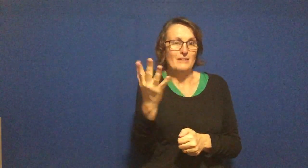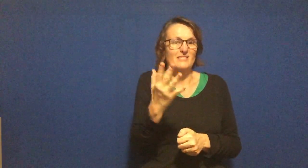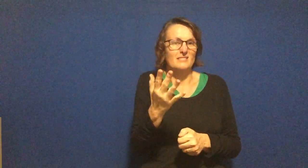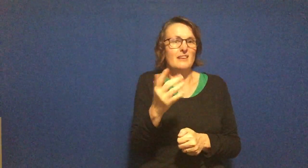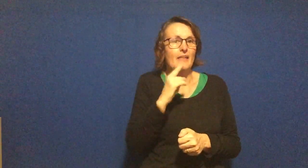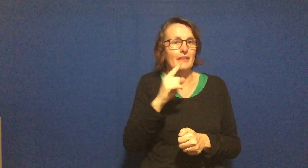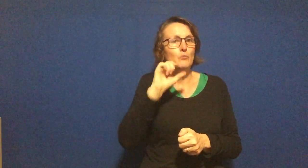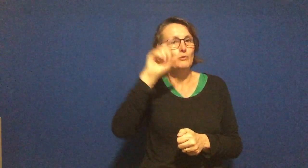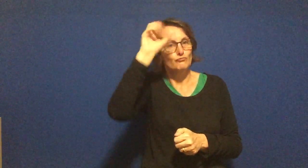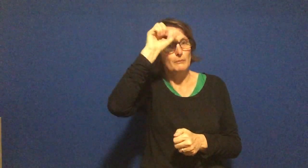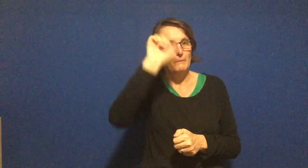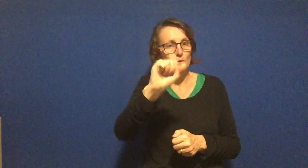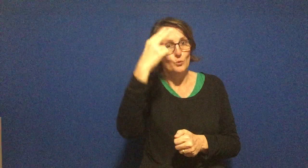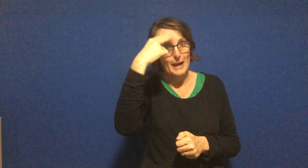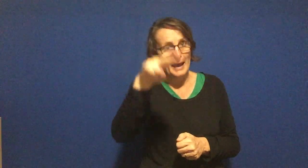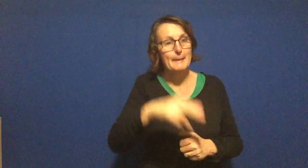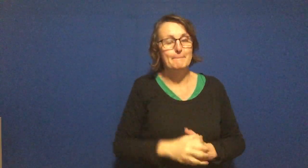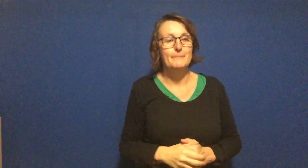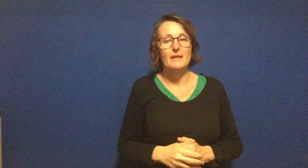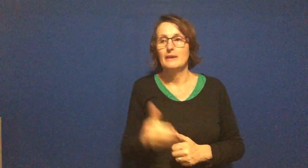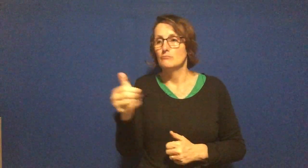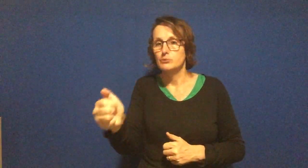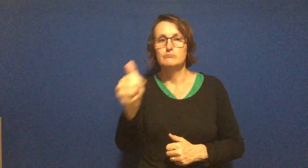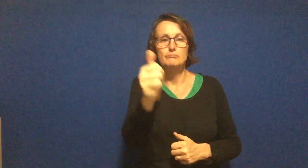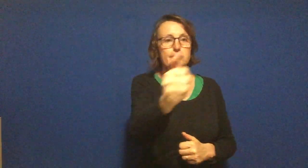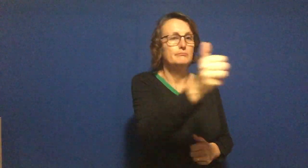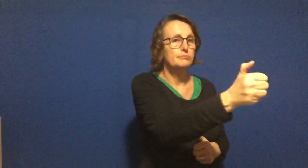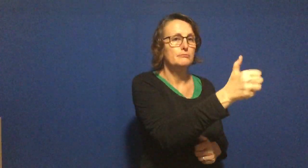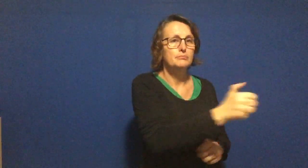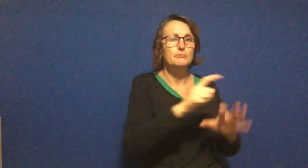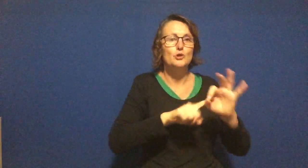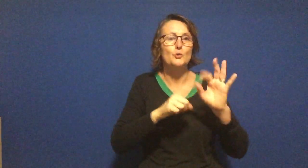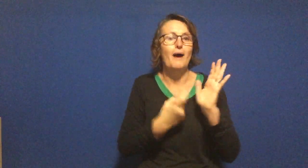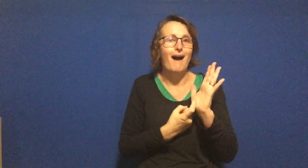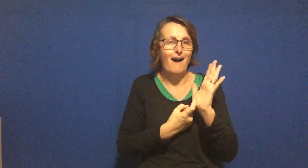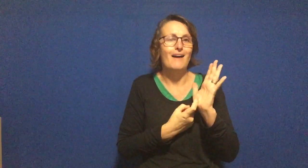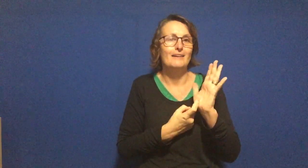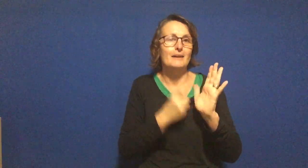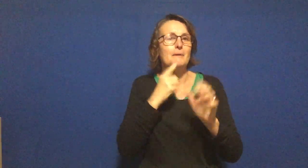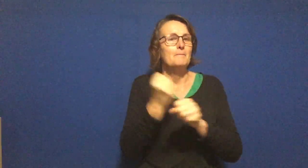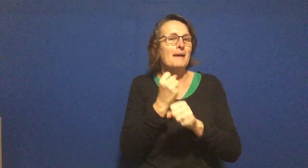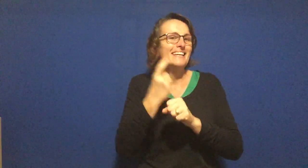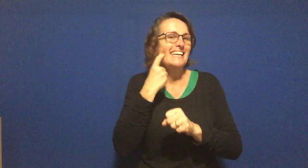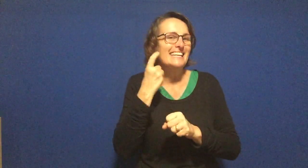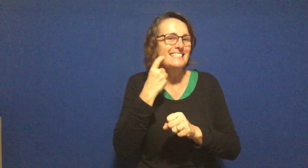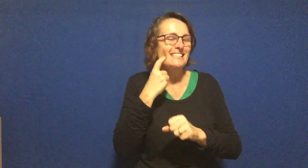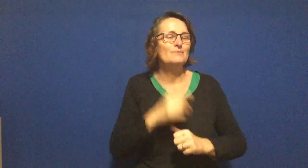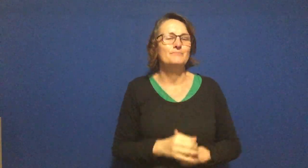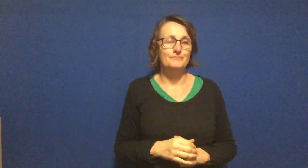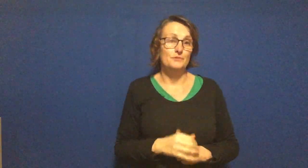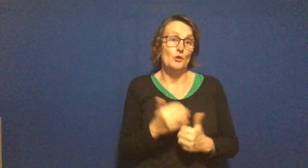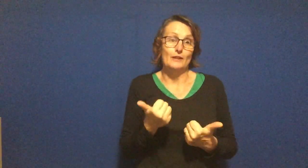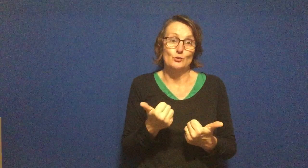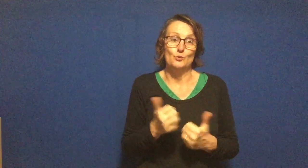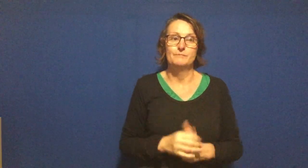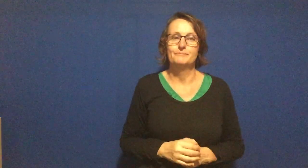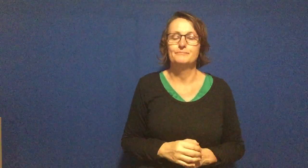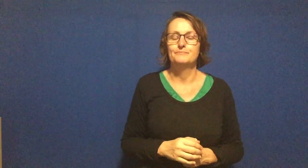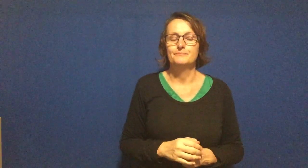venue, it just does everything automatically for you. It's really easy, and it also makes the contact tracing easy. So it's a really good move by the New South Wales government.